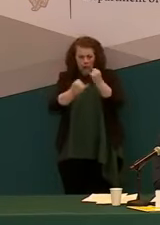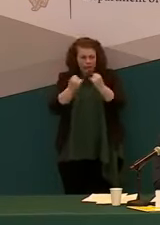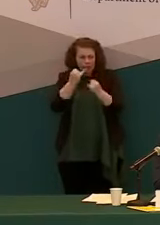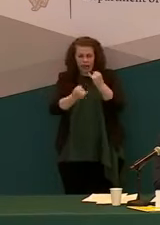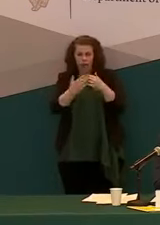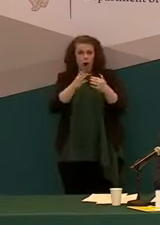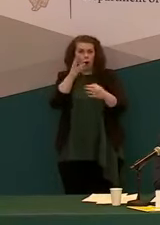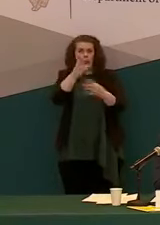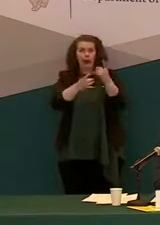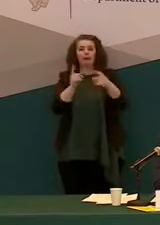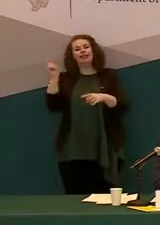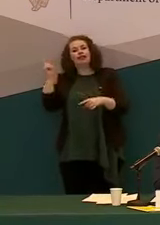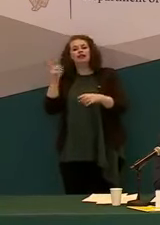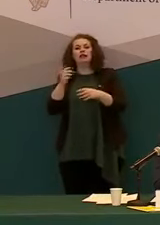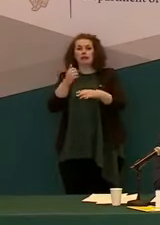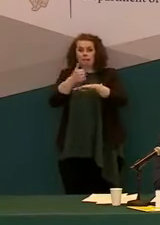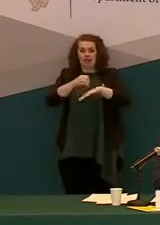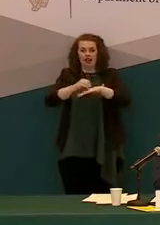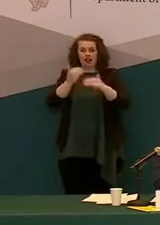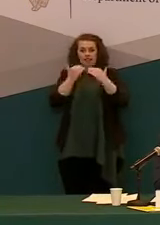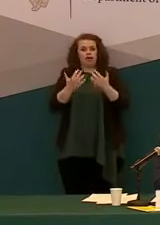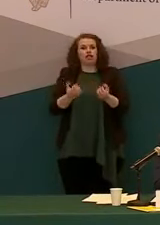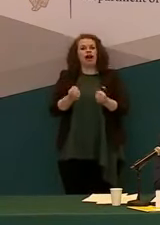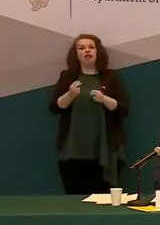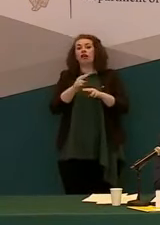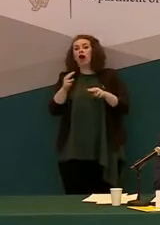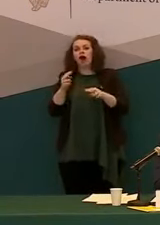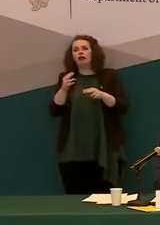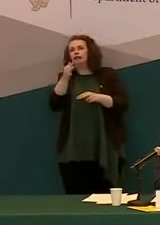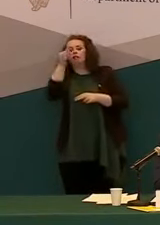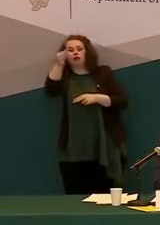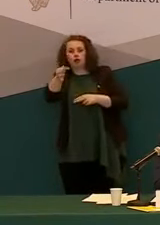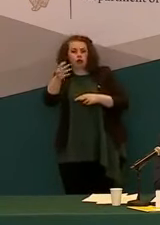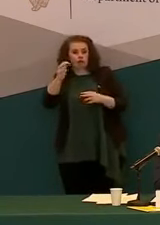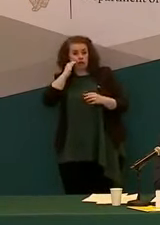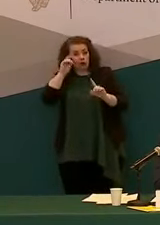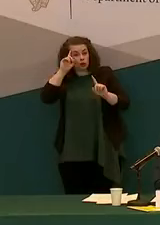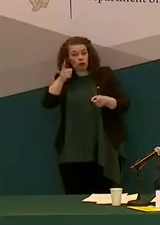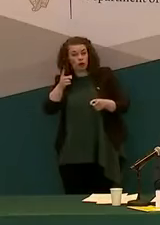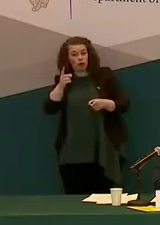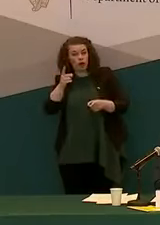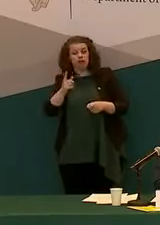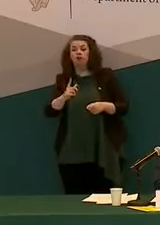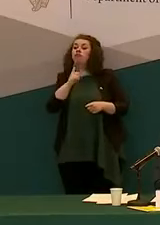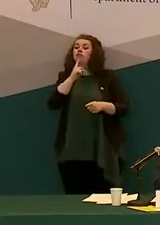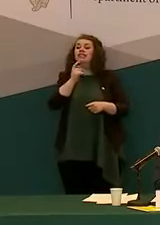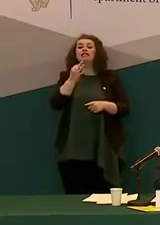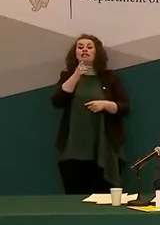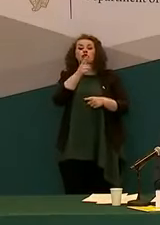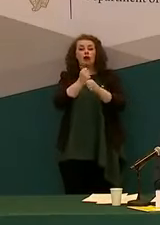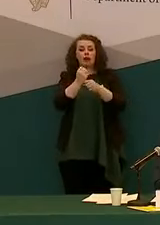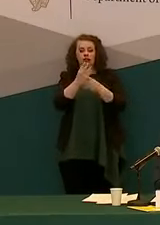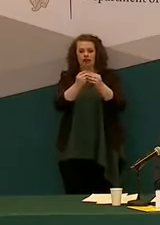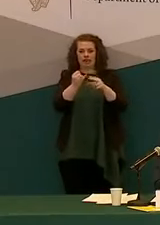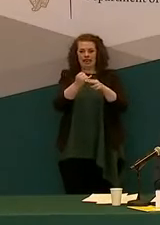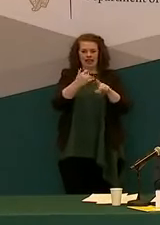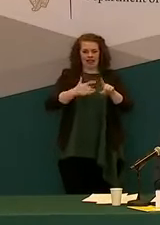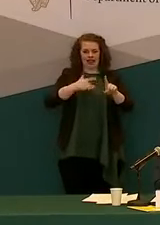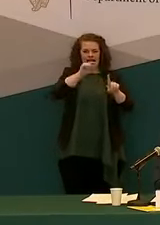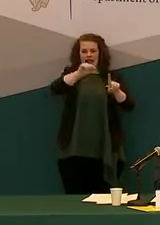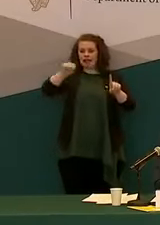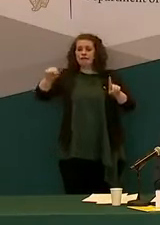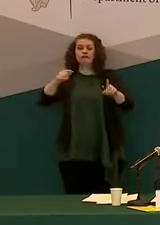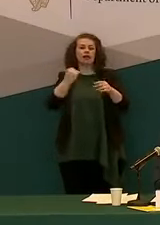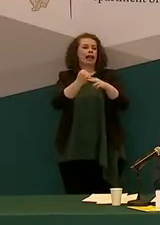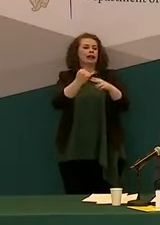level models. And even that question, you take any given activity in society and it can be done a variety of different